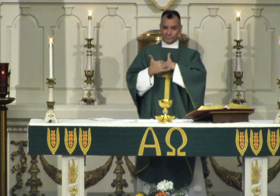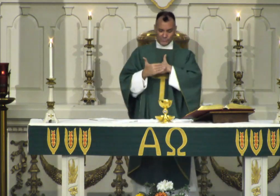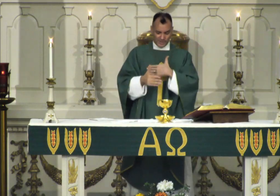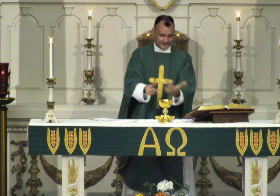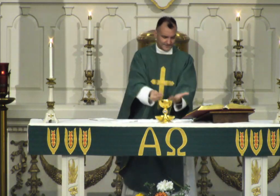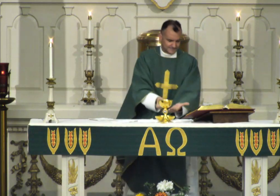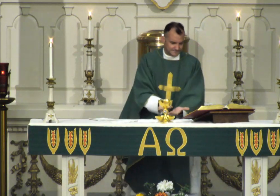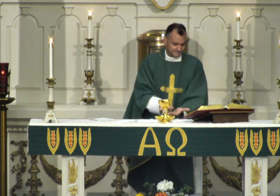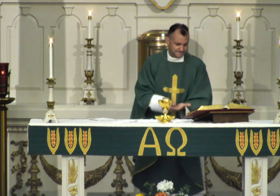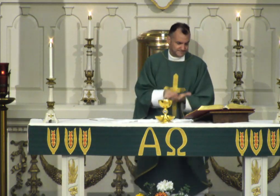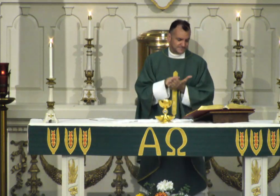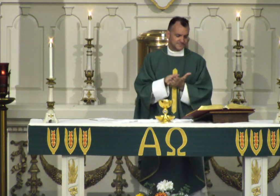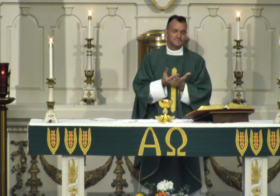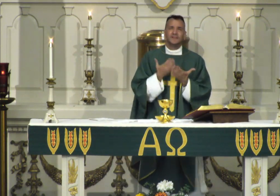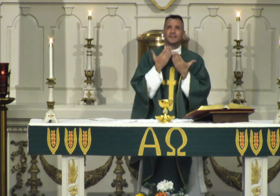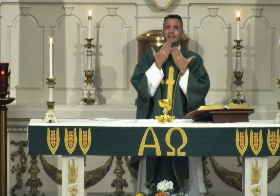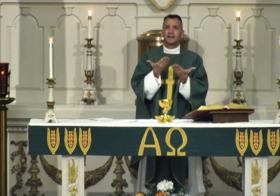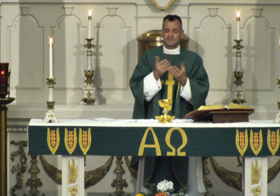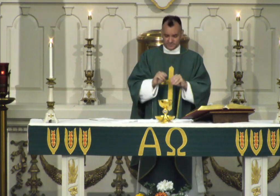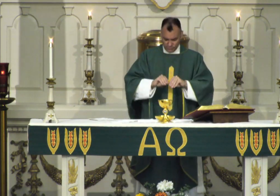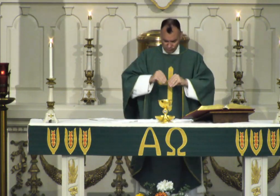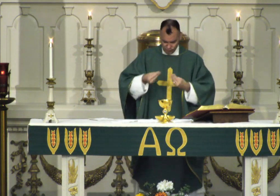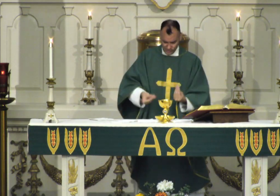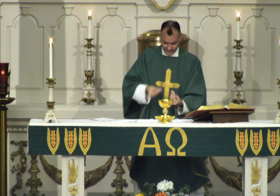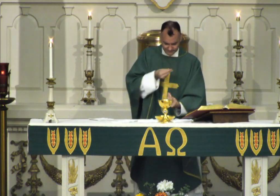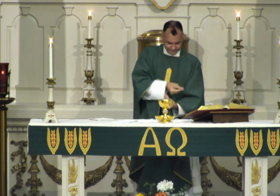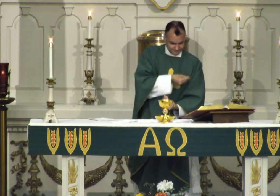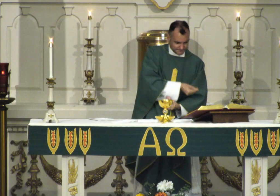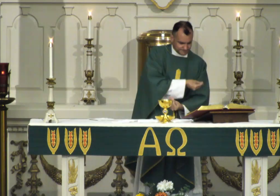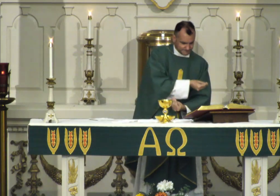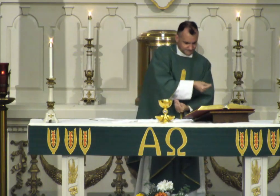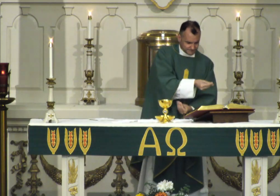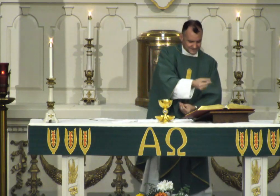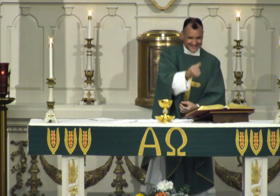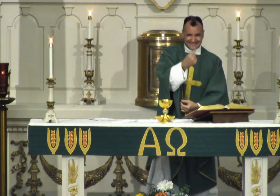to his disciples, saying,